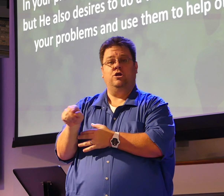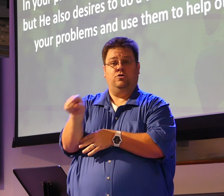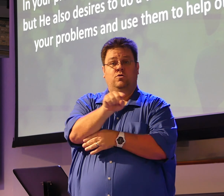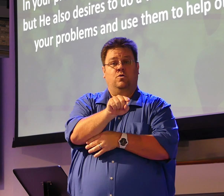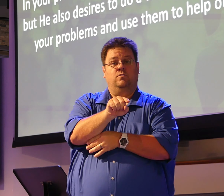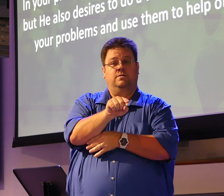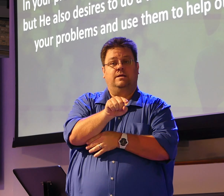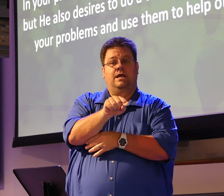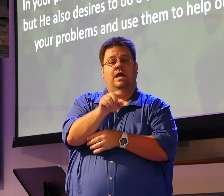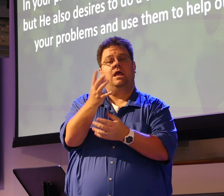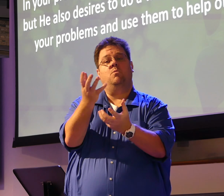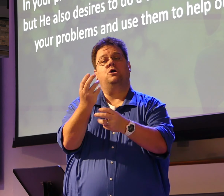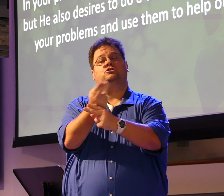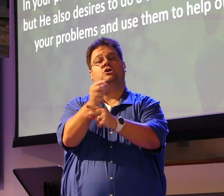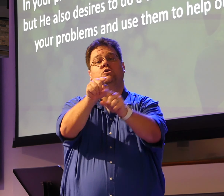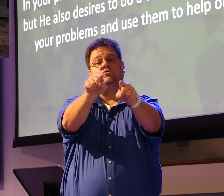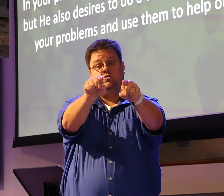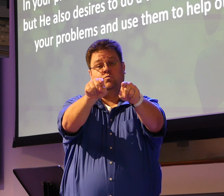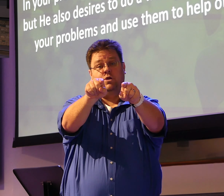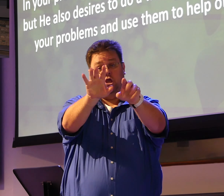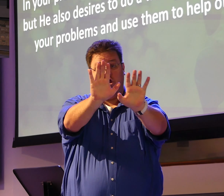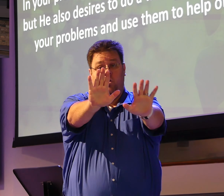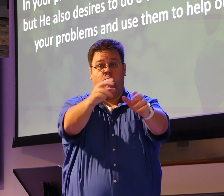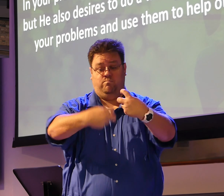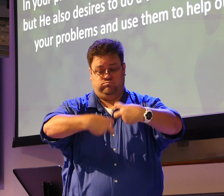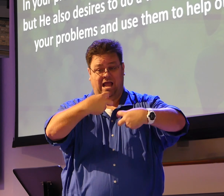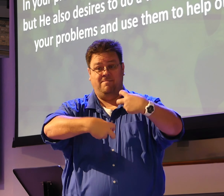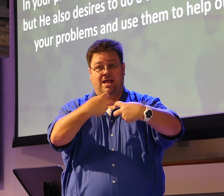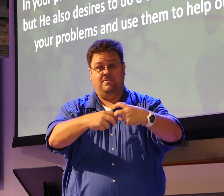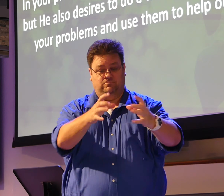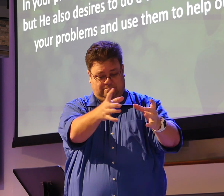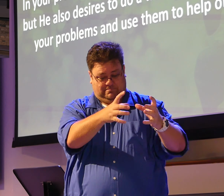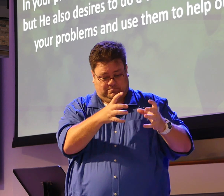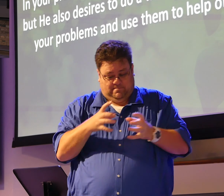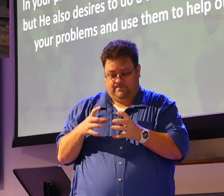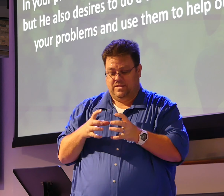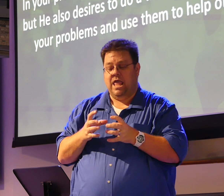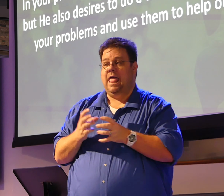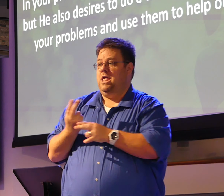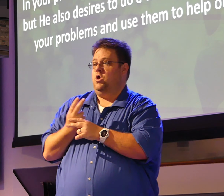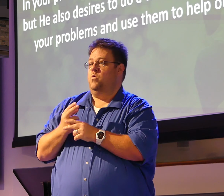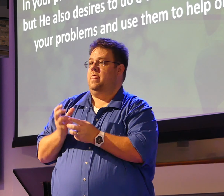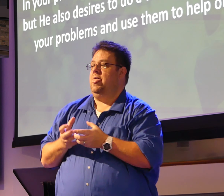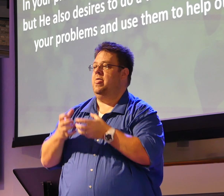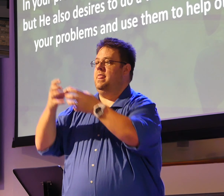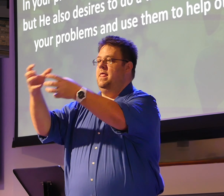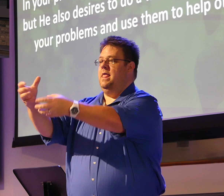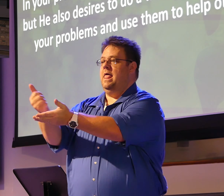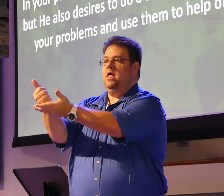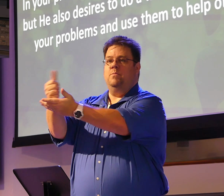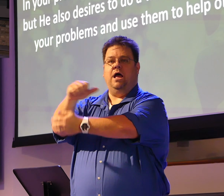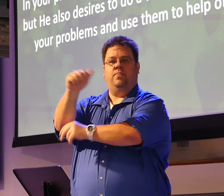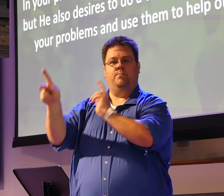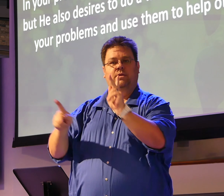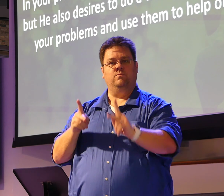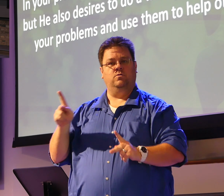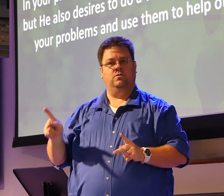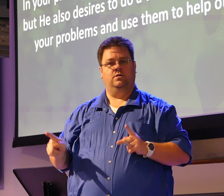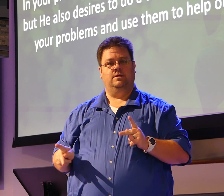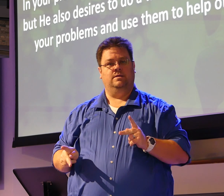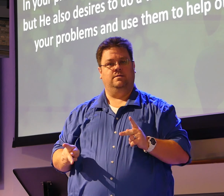through you he wants to you he wants to be able to take your problems and be able to use them to help somebody else